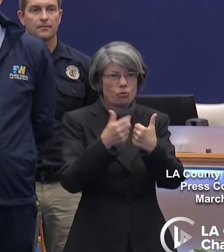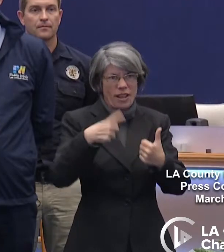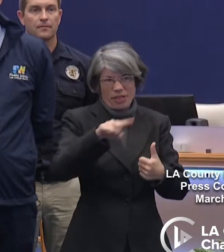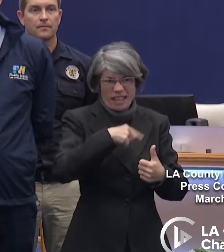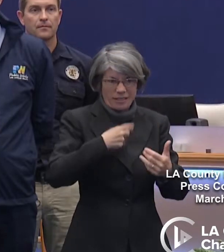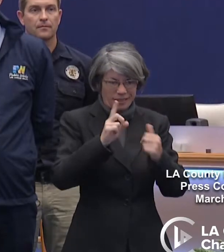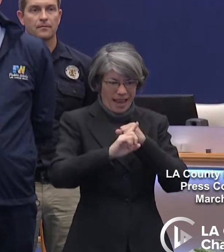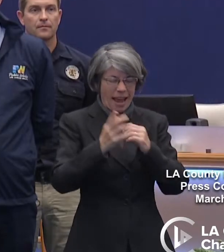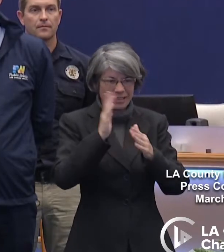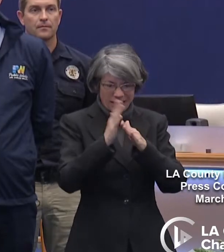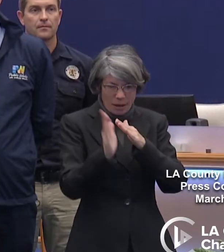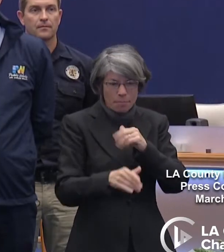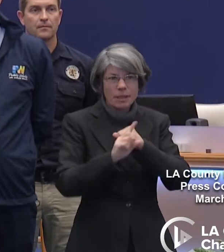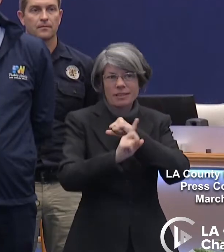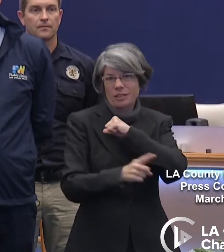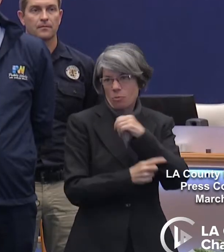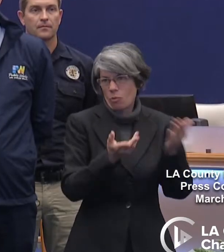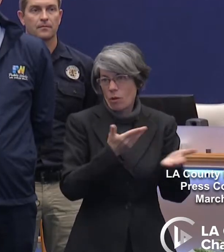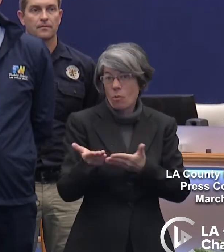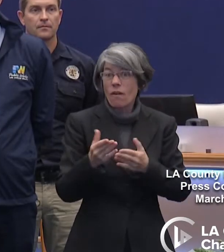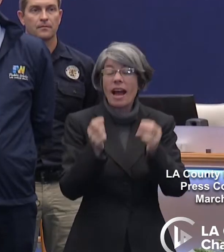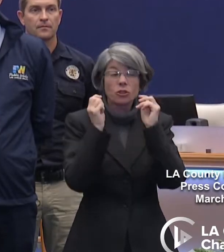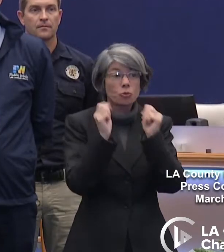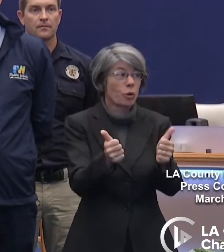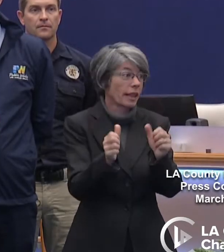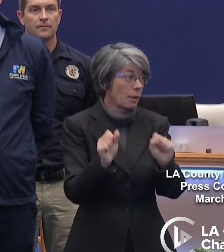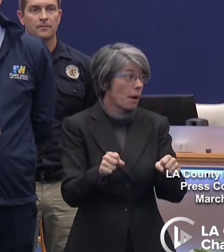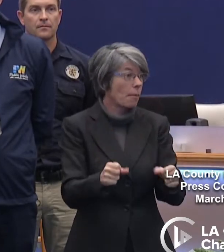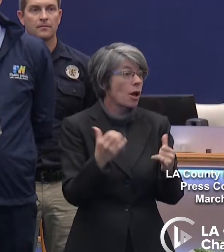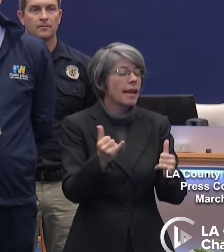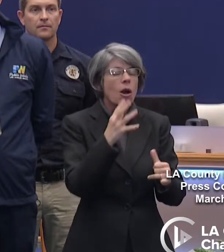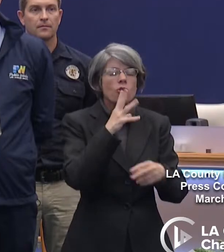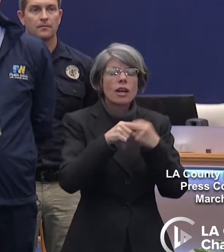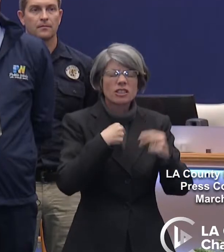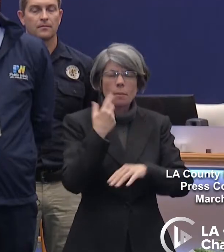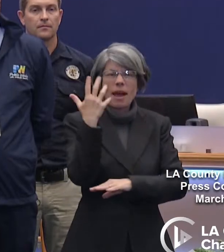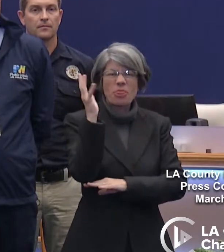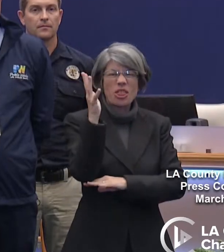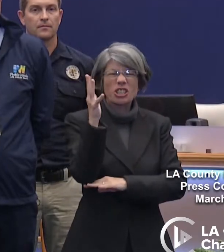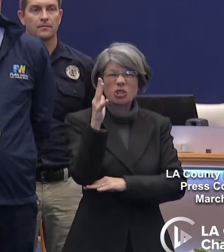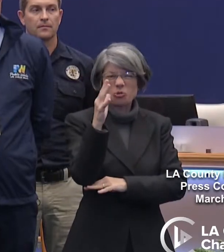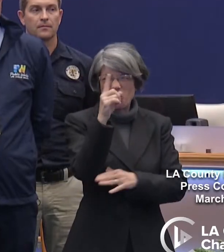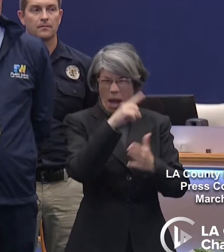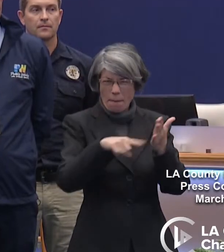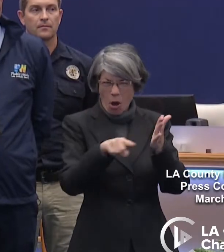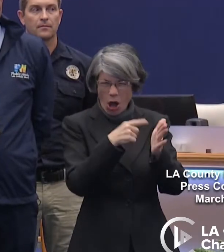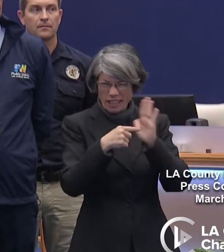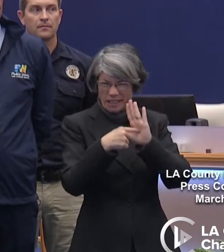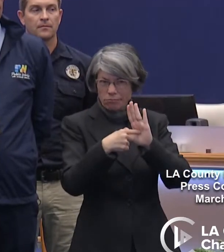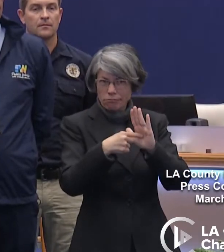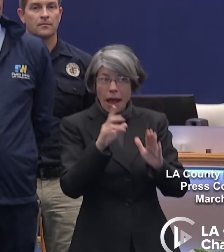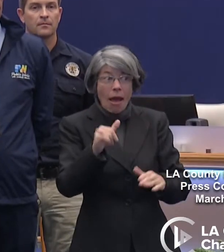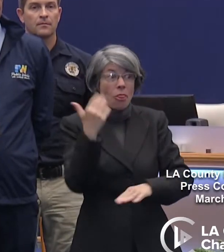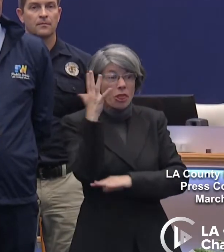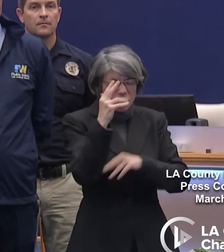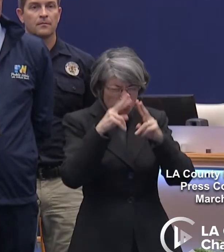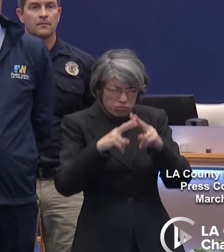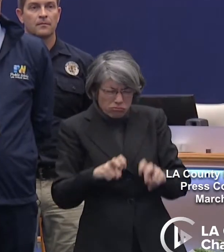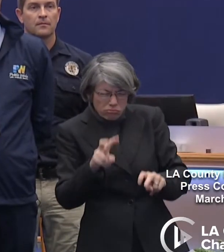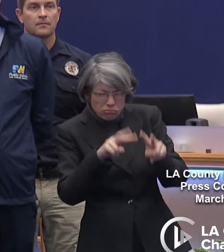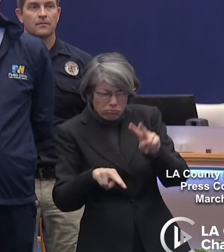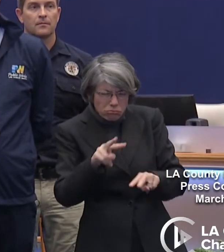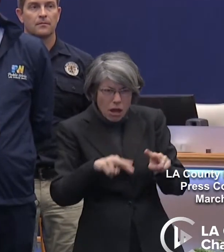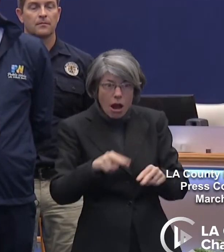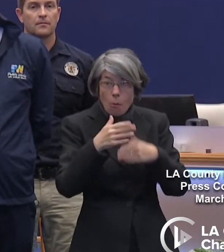debris removal as efficiently as possible. Now on to tree markings. As mentioned last week, our tree assessment process has